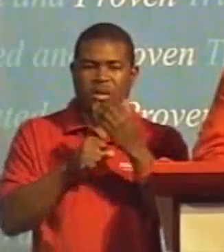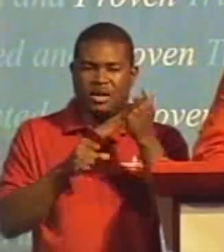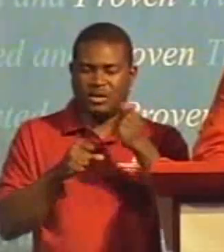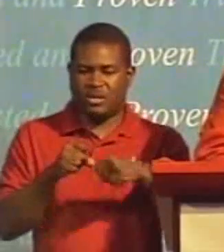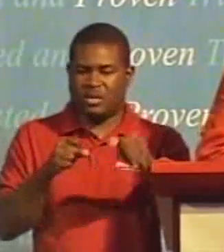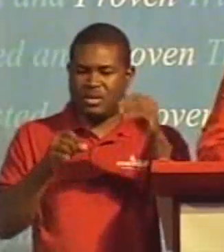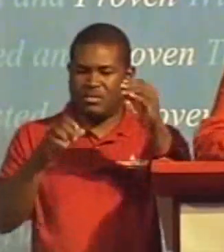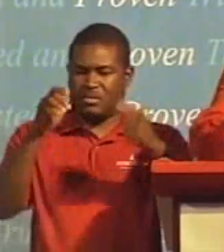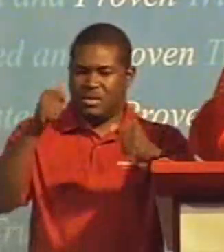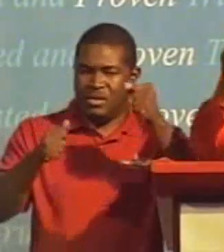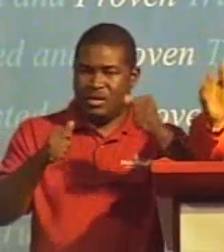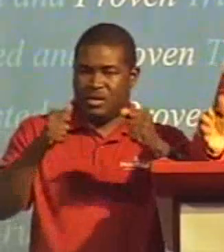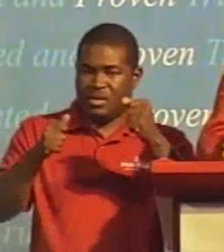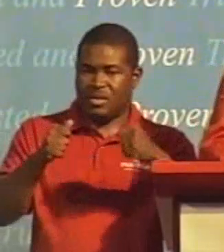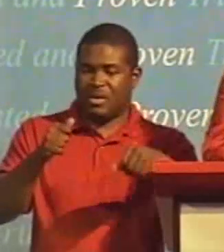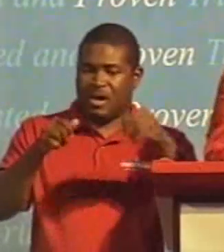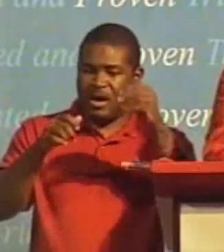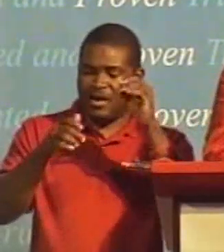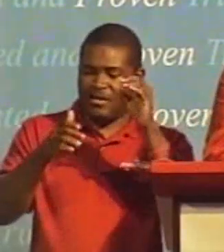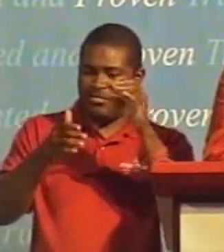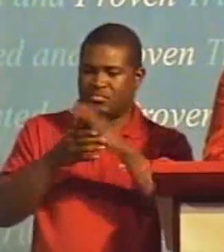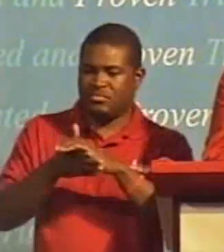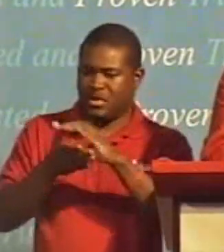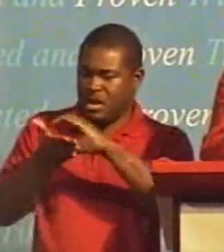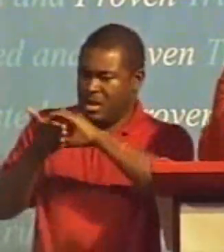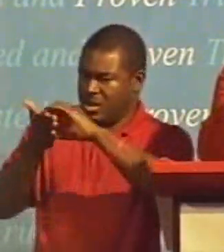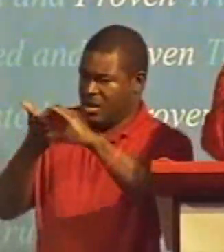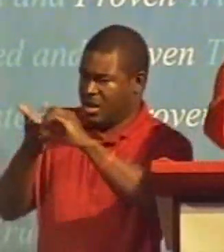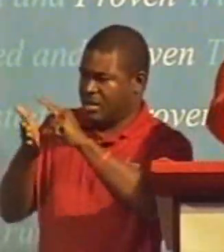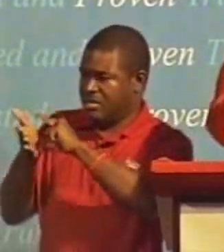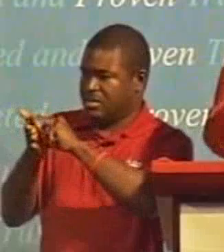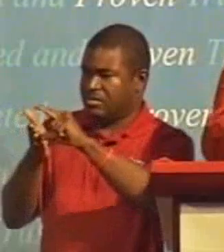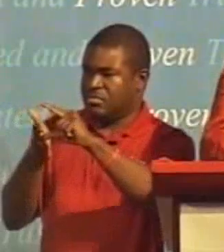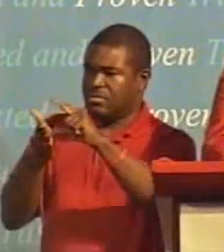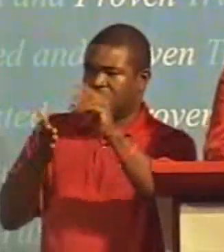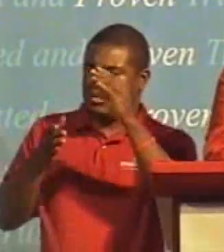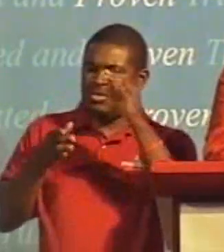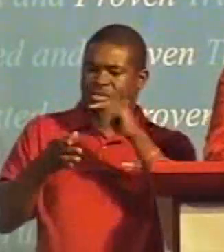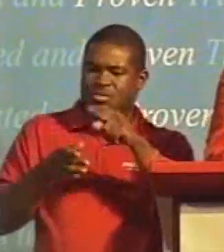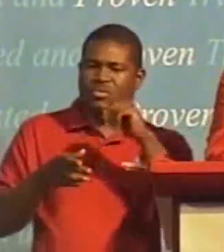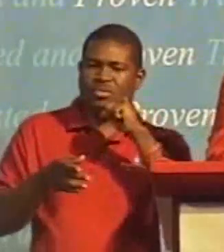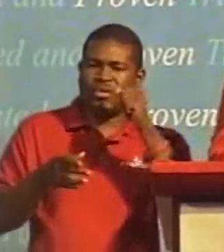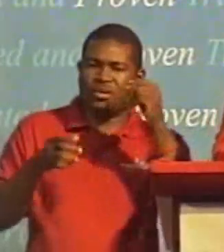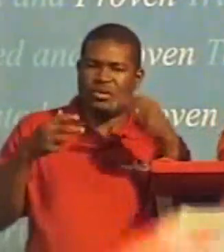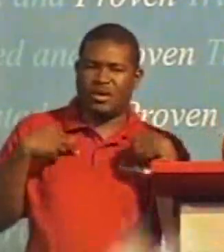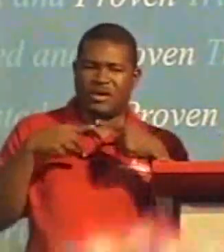Office, so those of you who live in the east won't have to drive far to license your car.